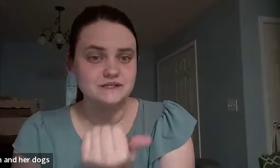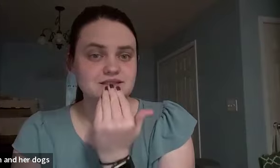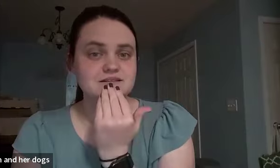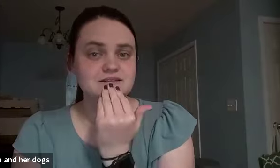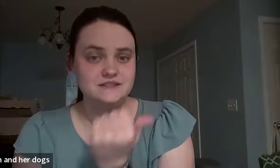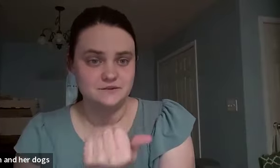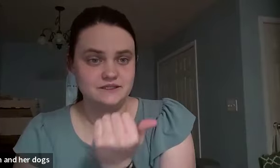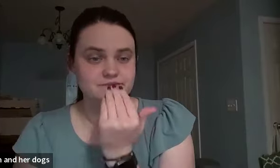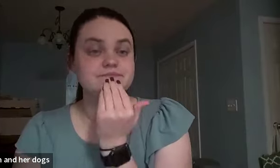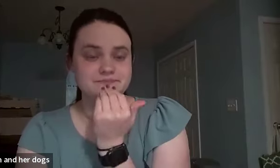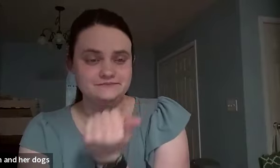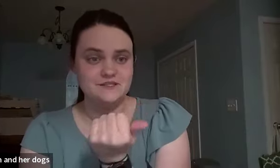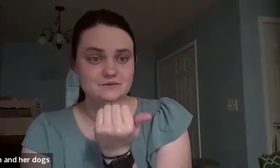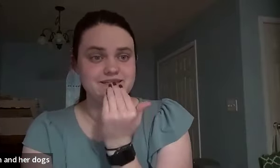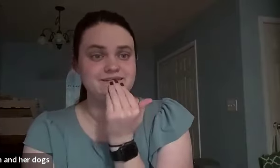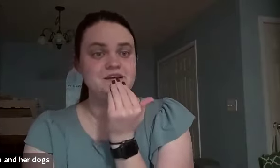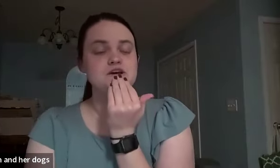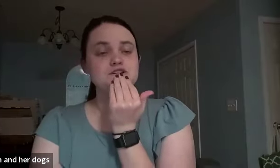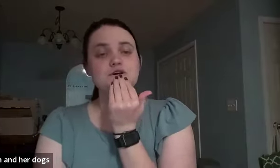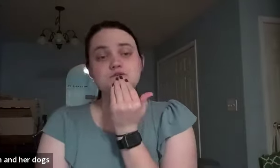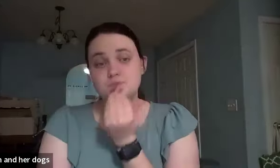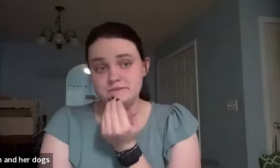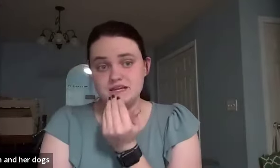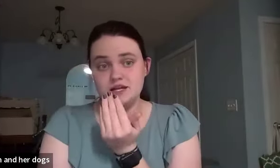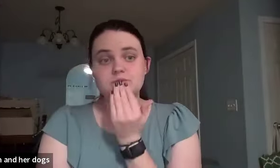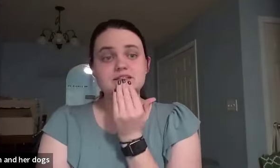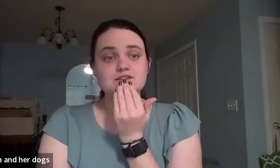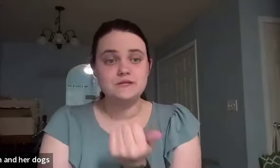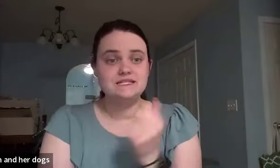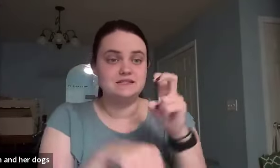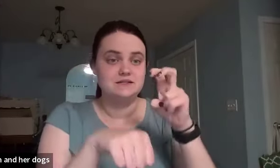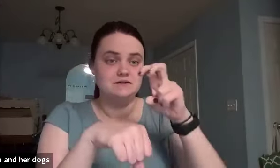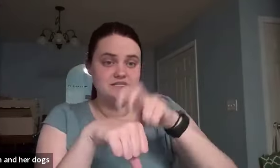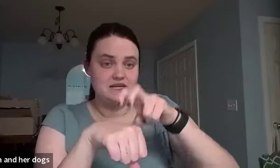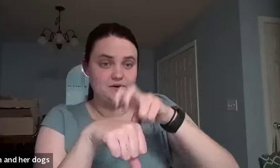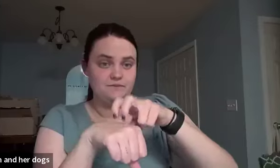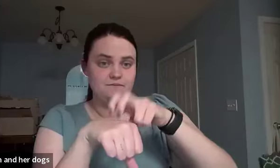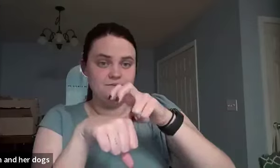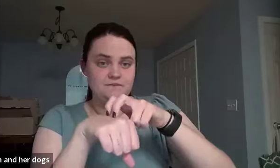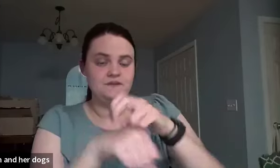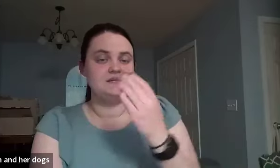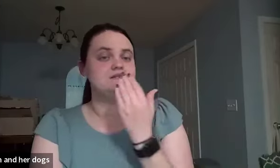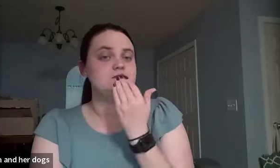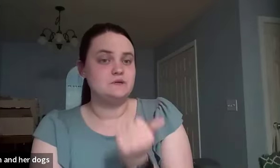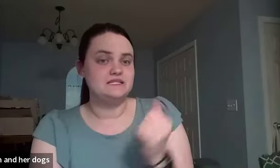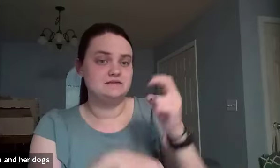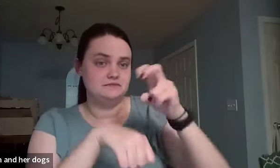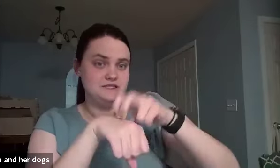sweet, sweet, sweet. So sweet potato would be sweet potato, sweet